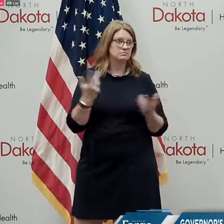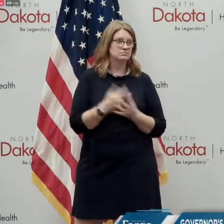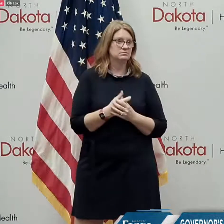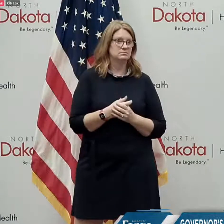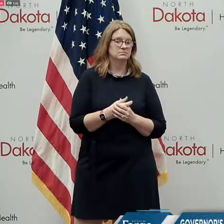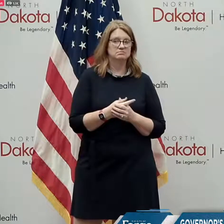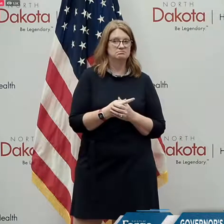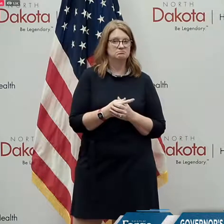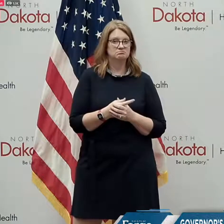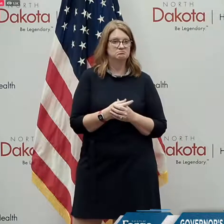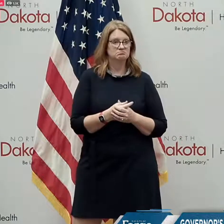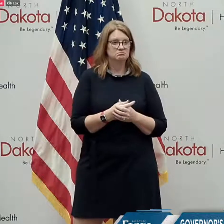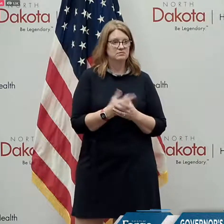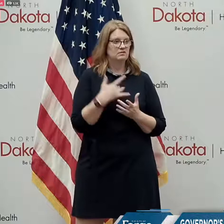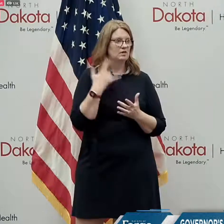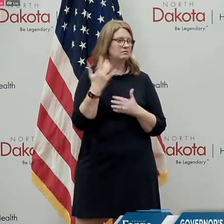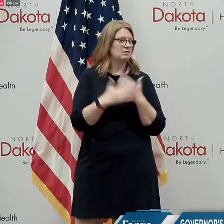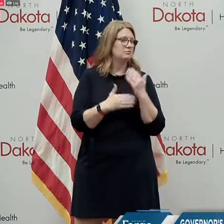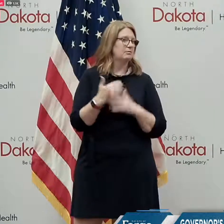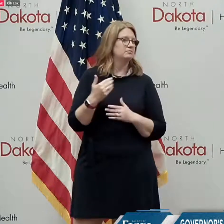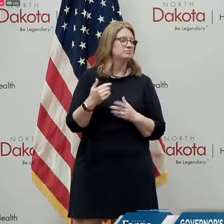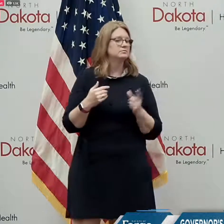finer points. Jacob?